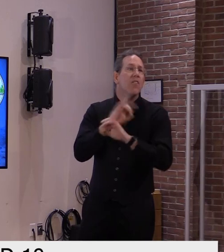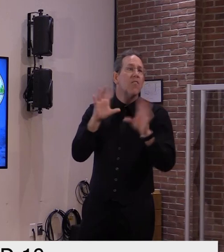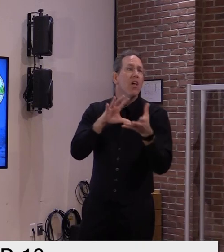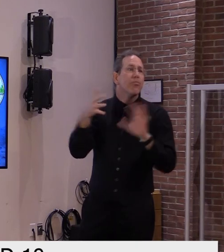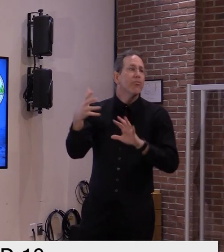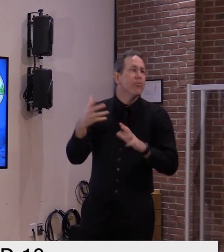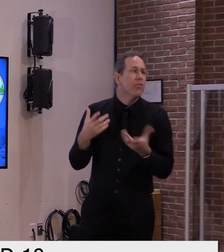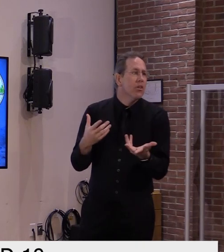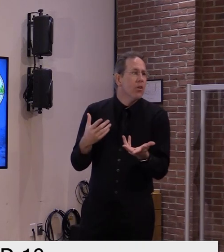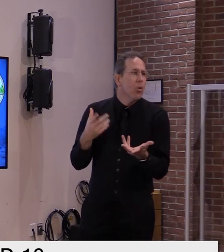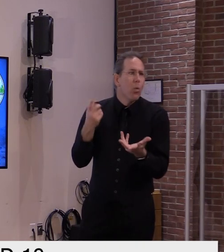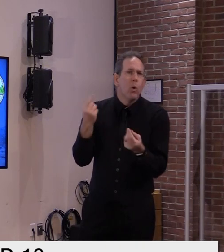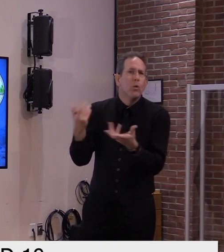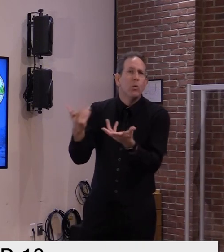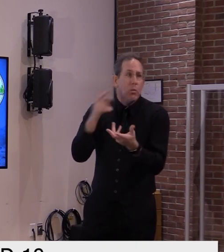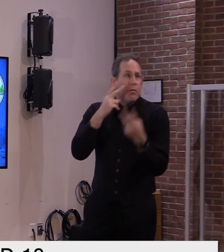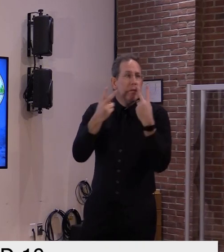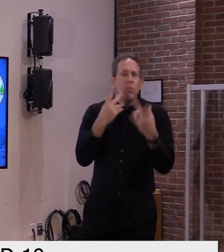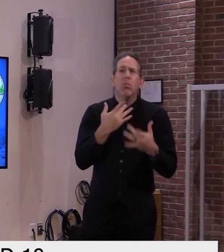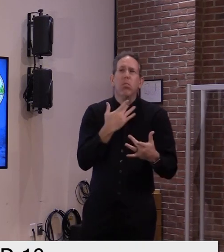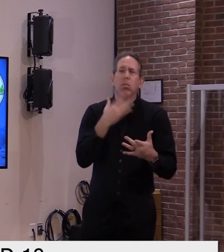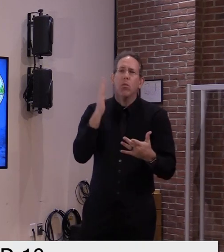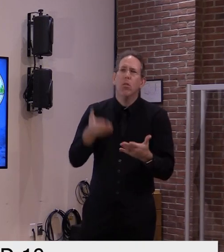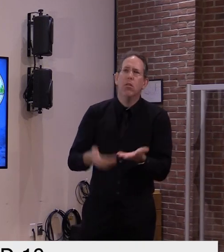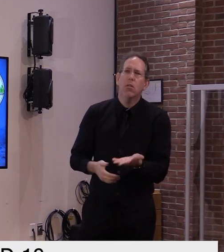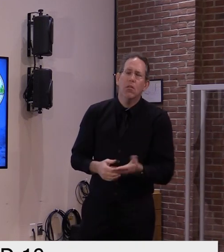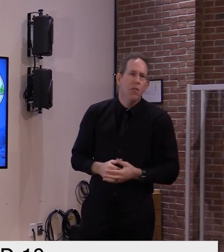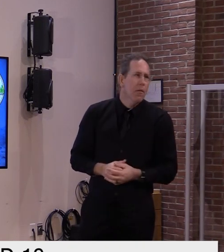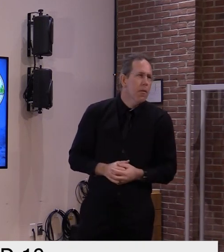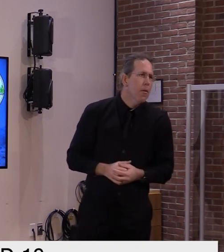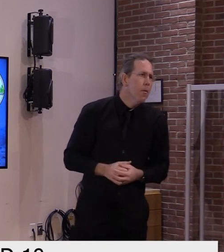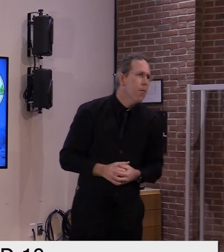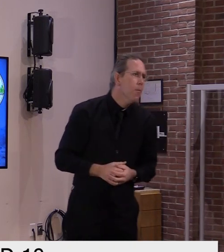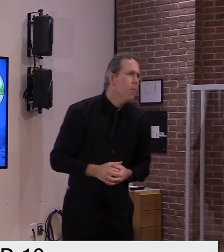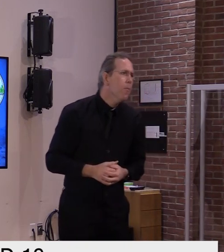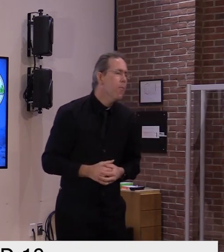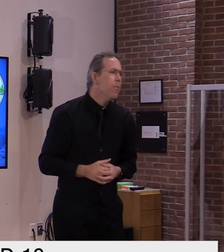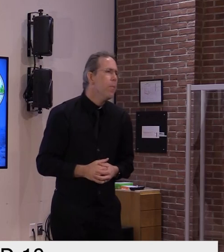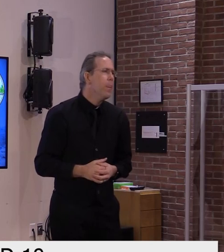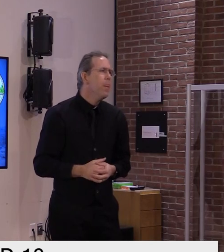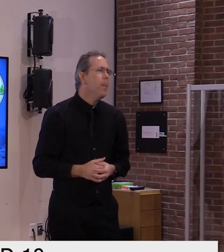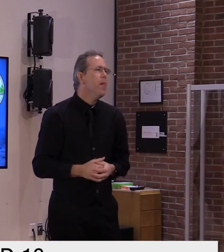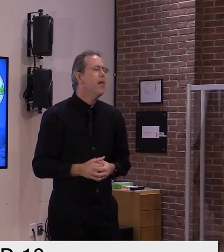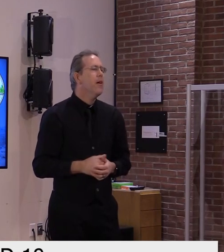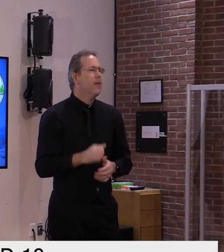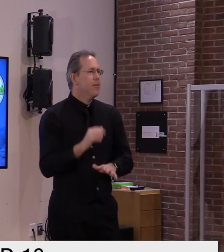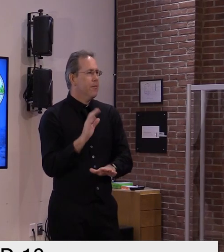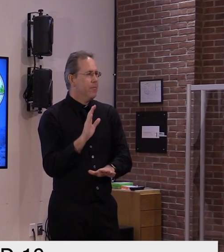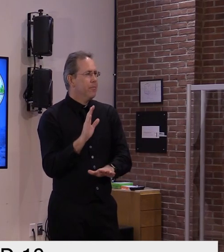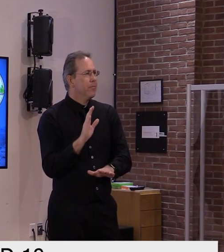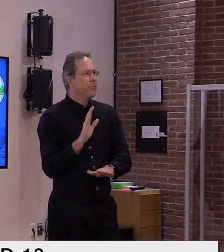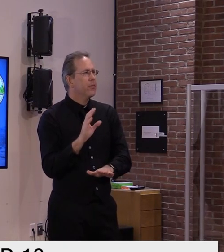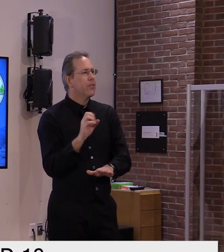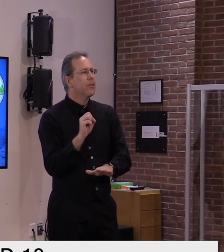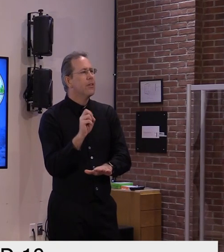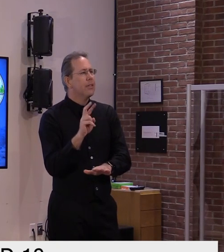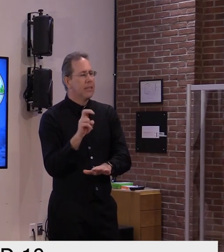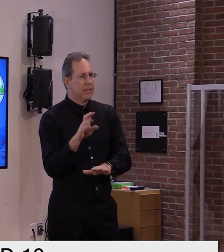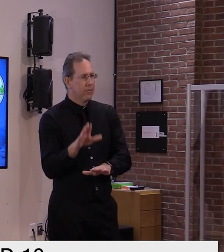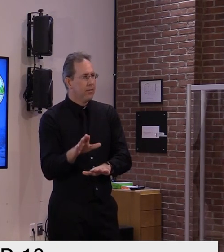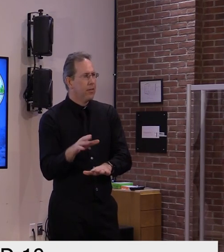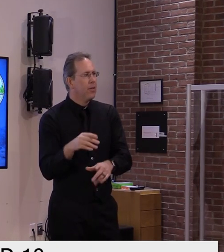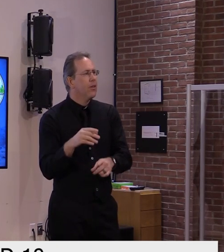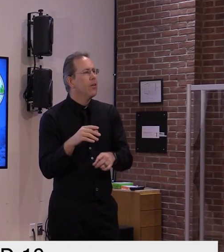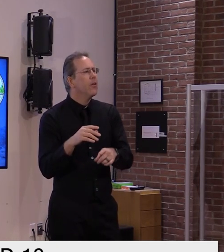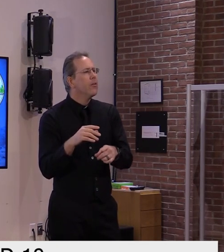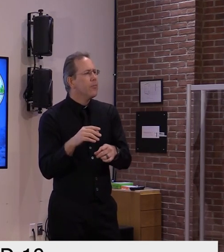be on the news every night? Yeah, I think I would advocate, Steve, watch the impeachment trial and some of